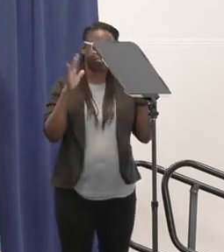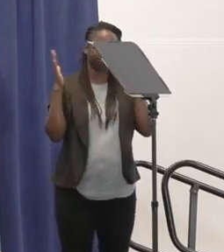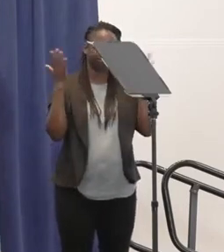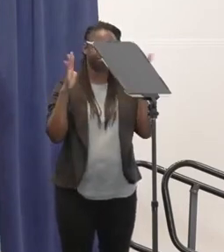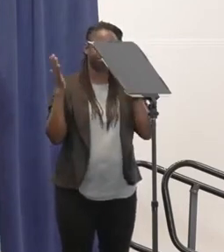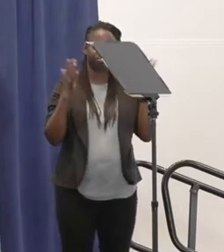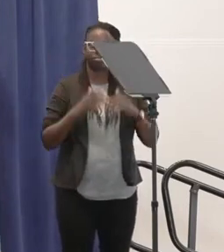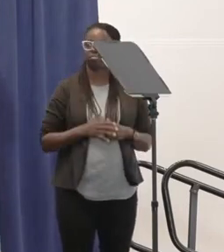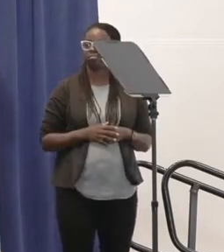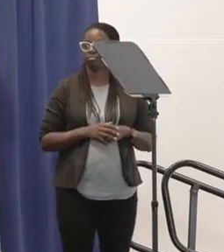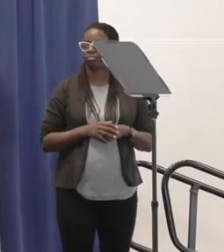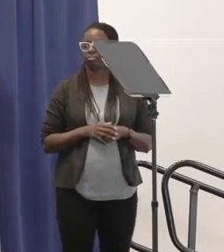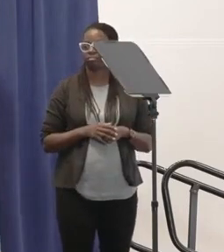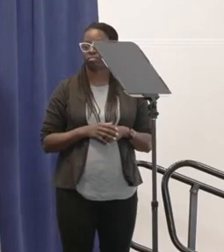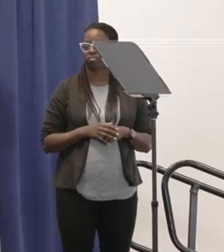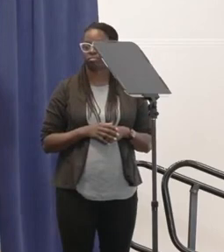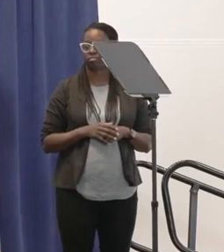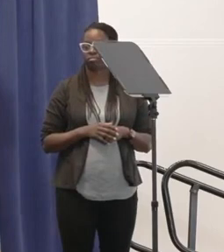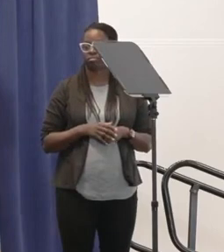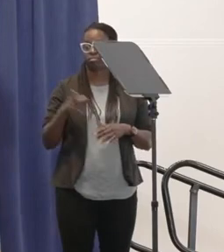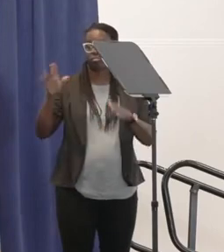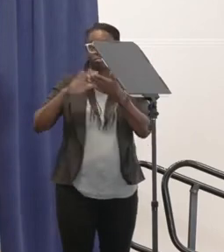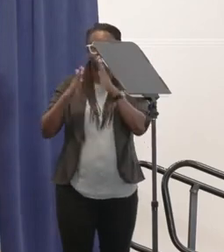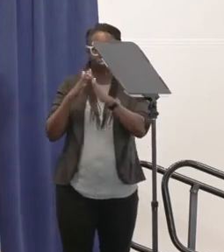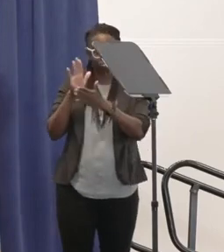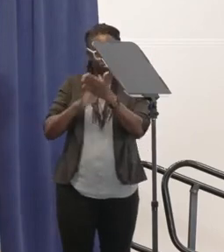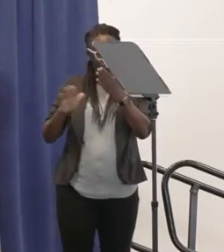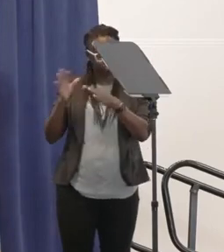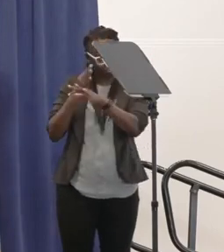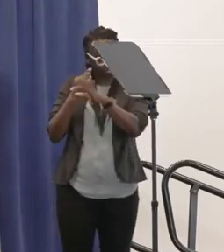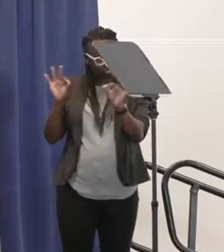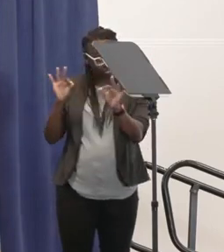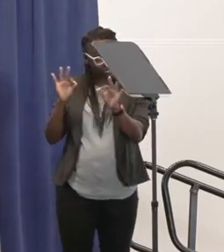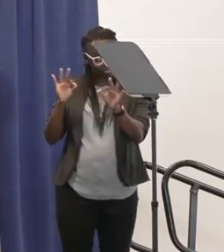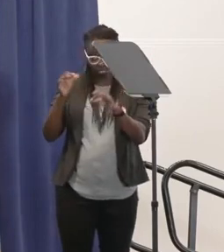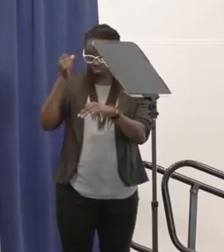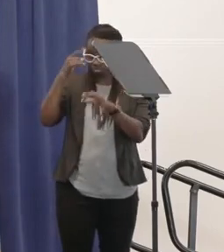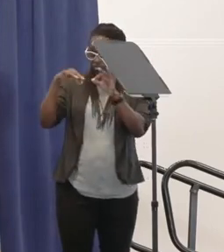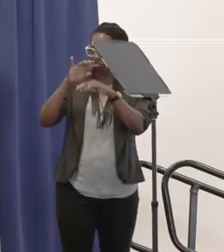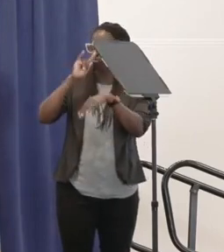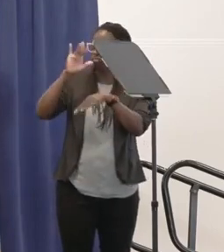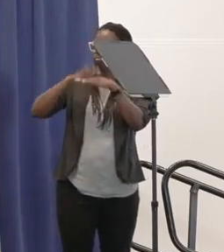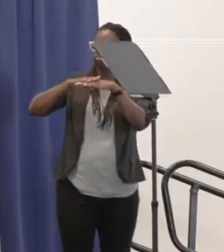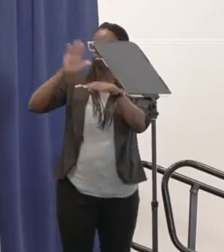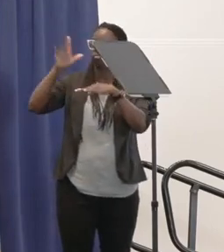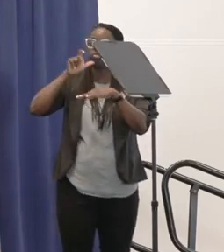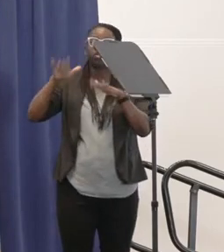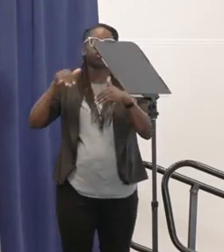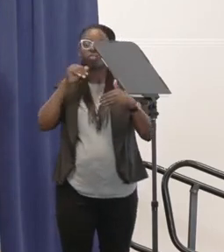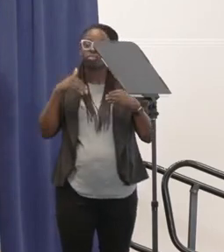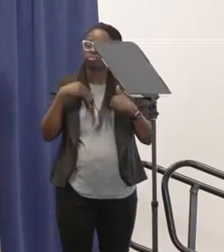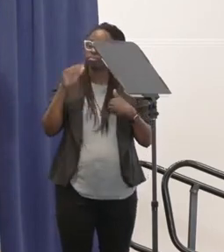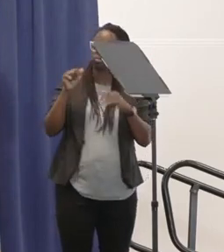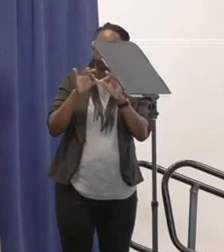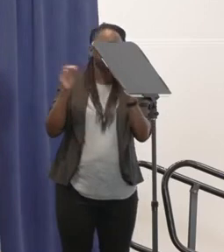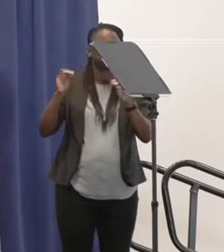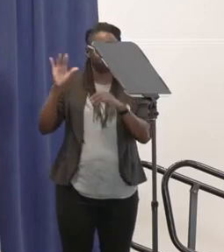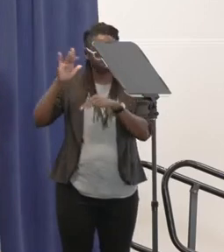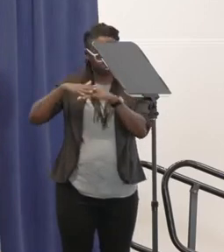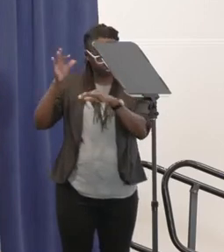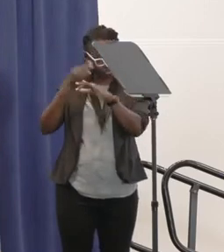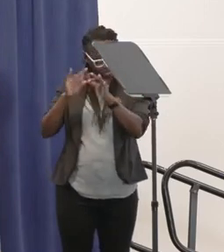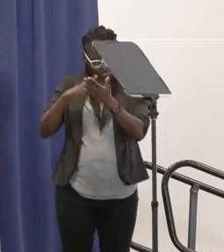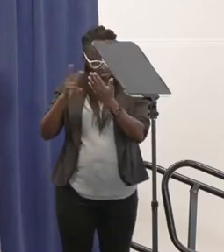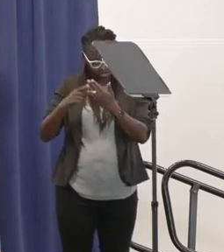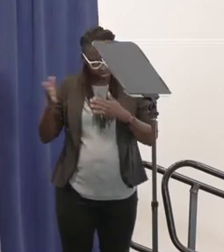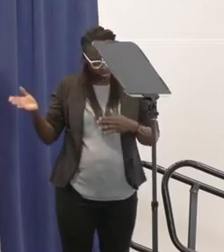We made community college free to those 25 years and older through our Mass Reconnect program. We're doing much more